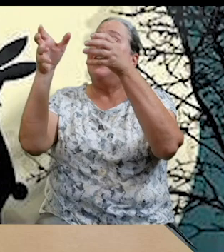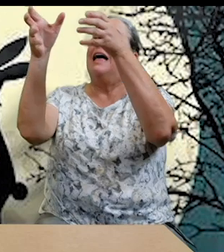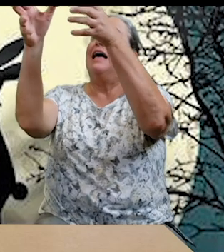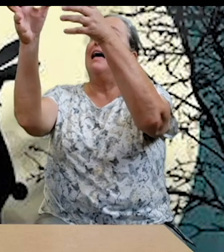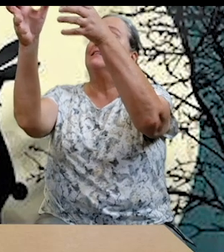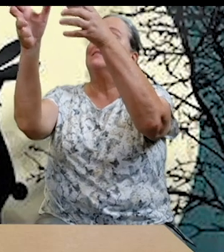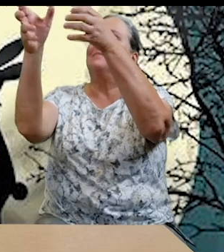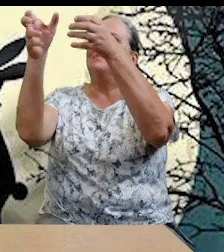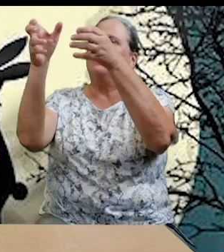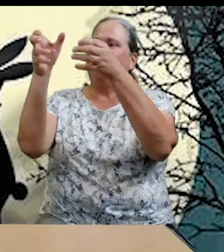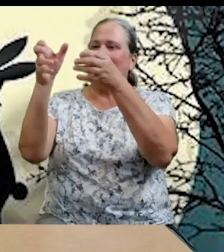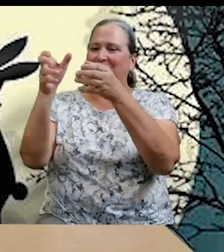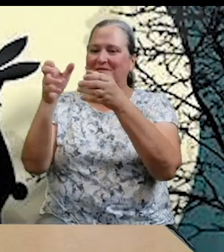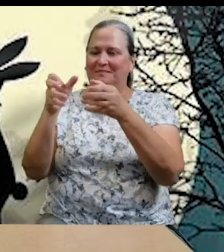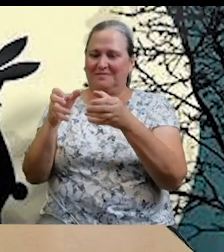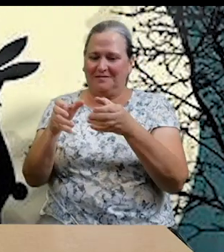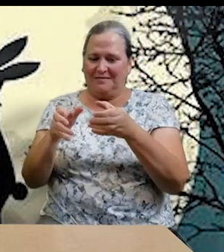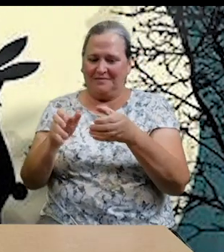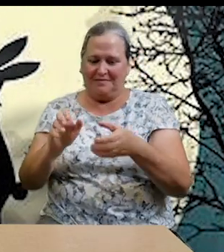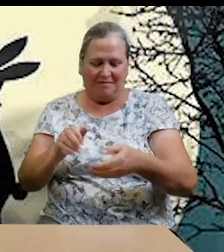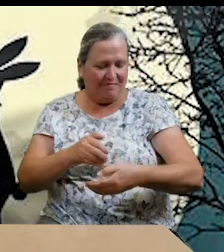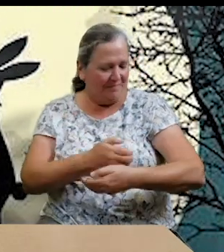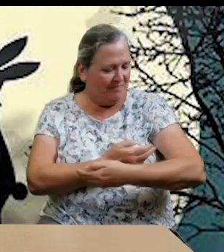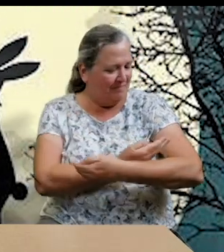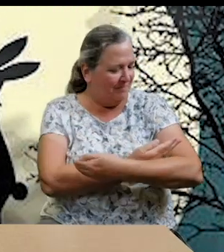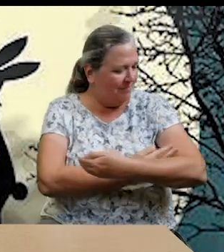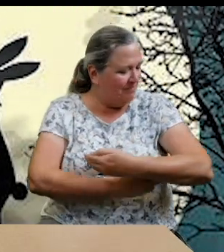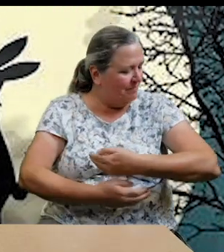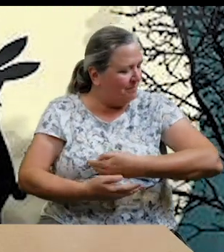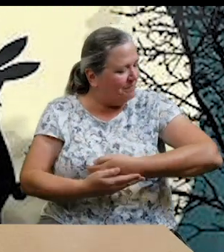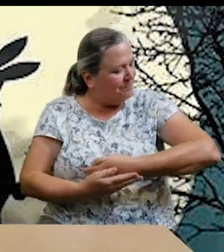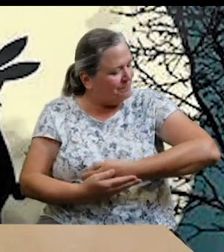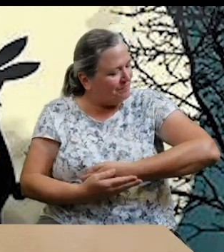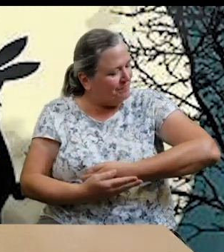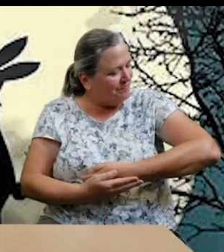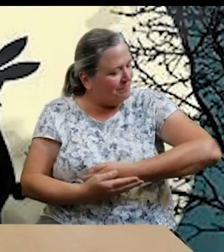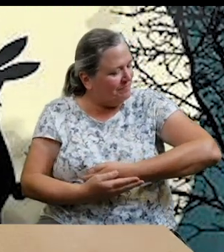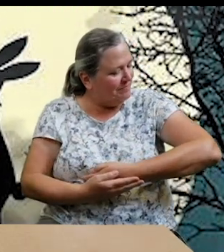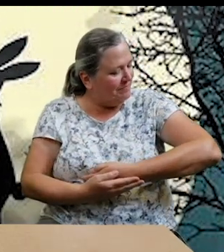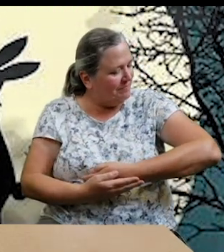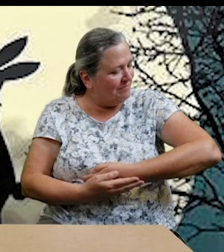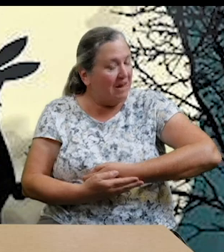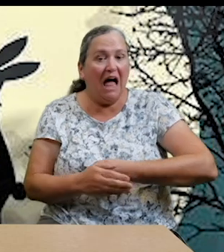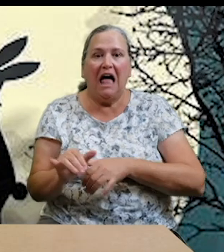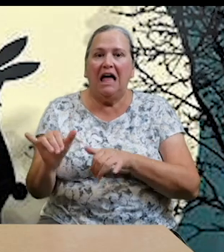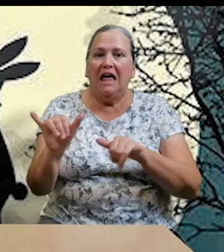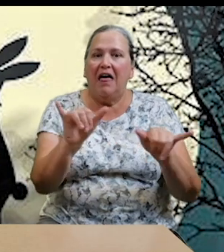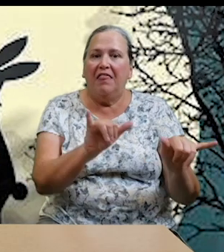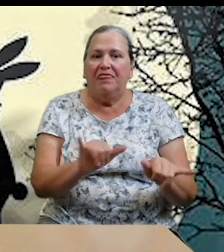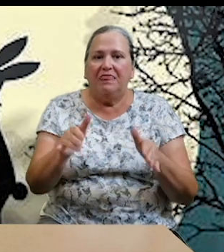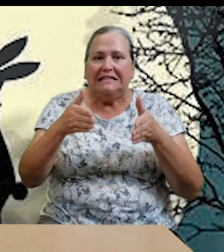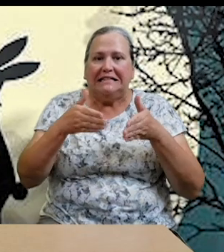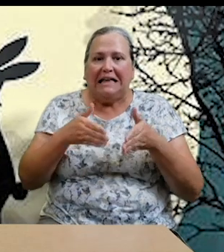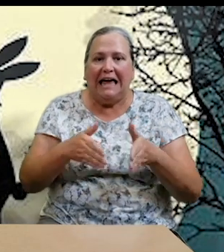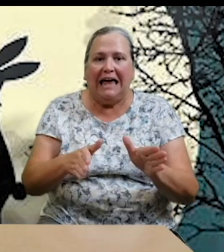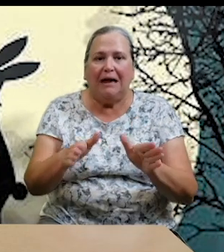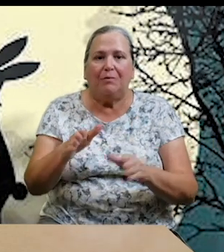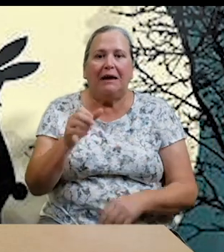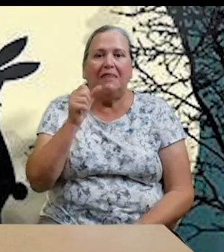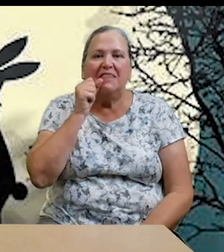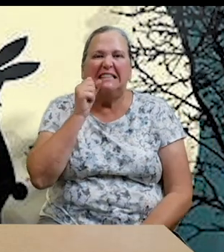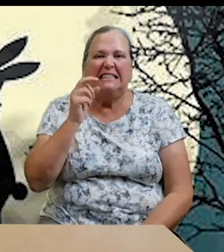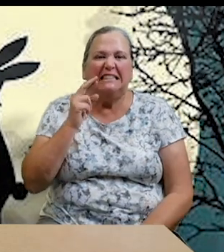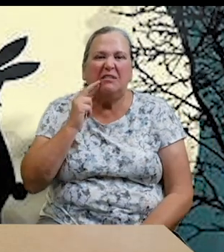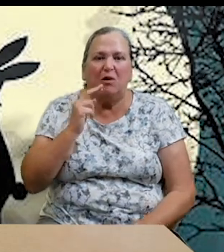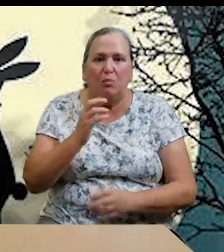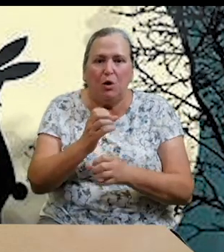shelf. She cradled him in her arms. She held him in the same ferocious, tender way Sarah Ruth